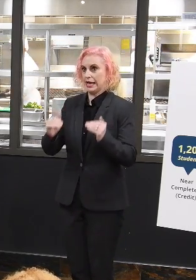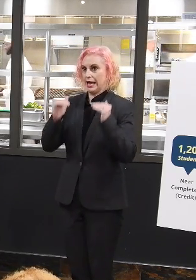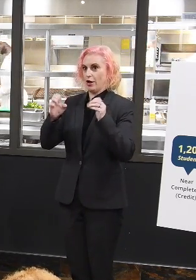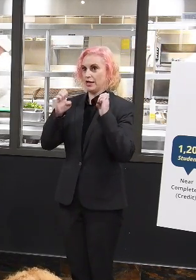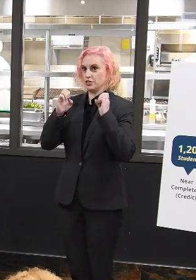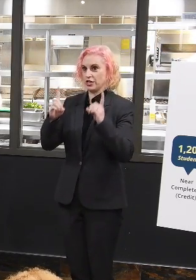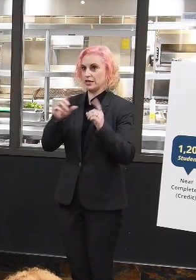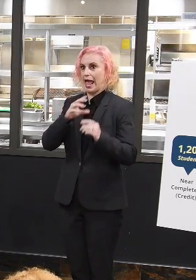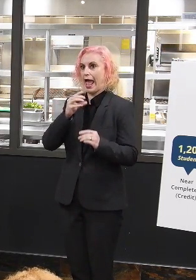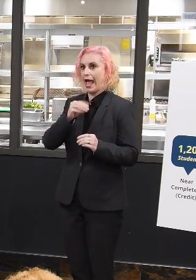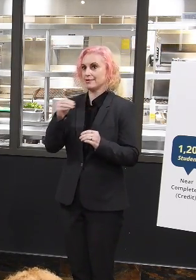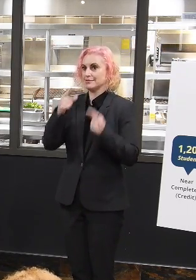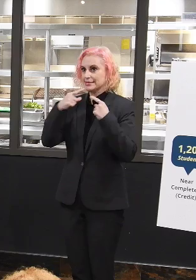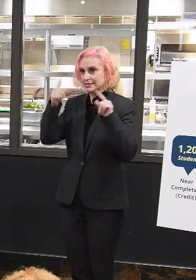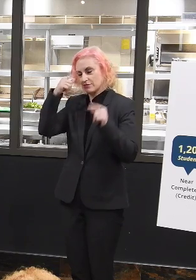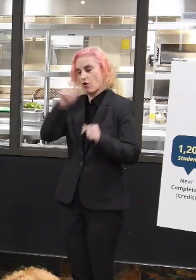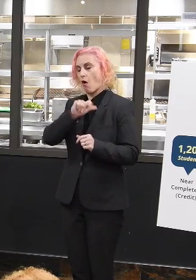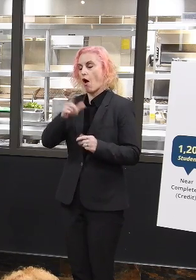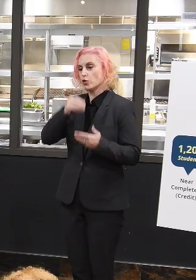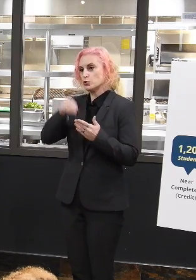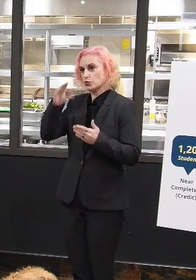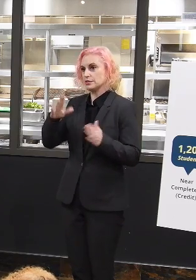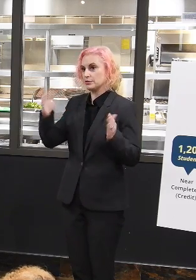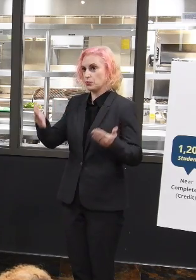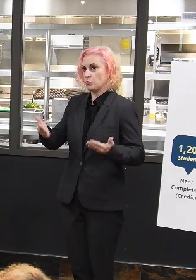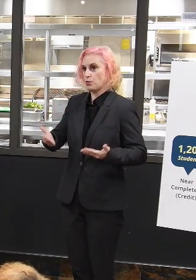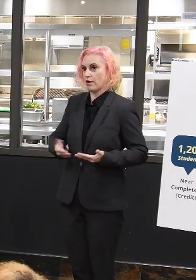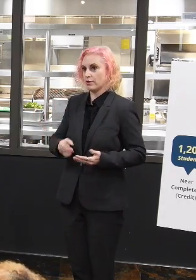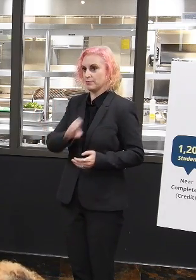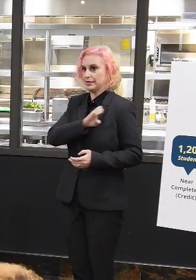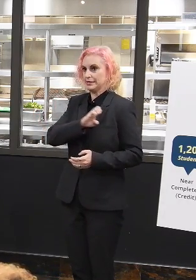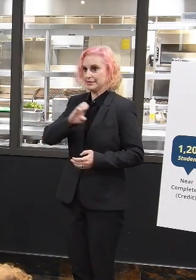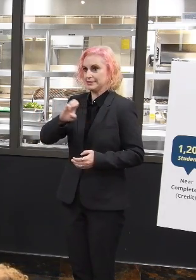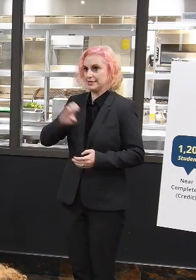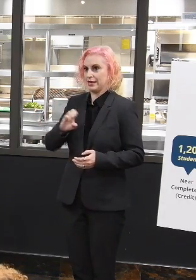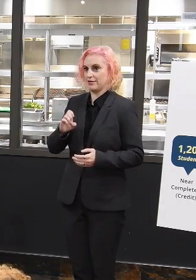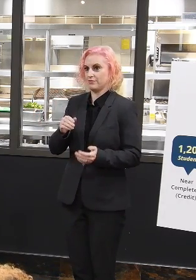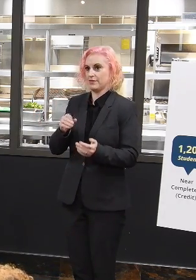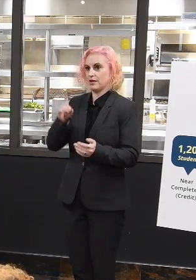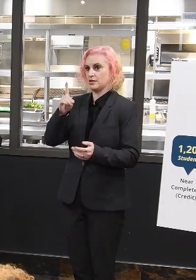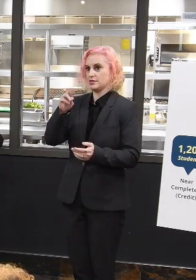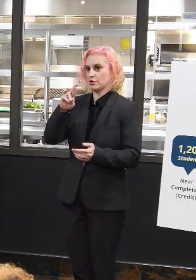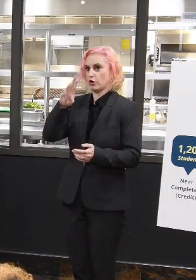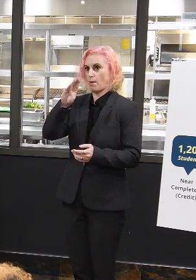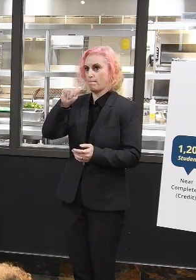the success of all students. Let's welcome County Executive Dr. Calvin Ball.